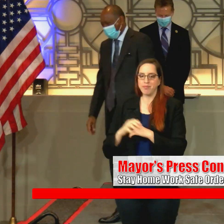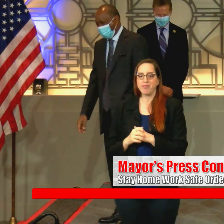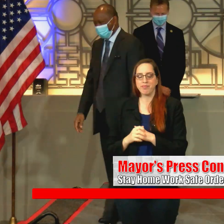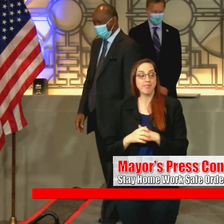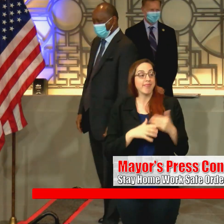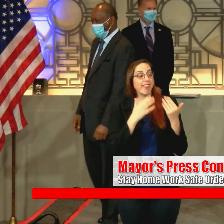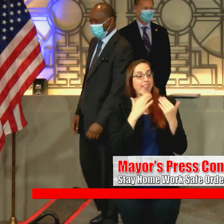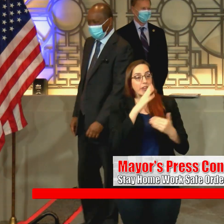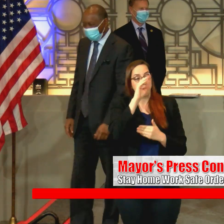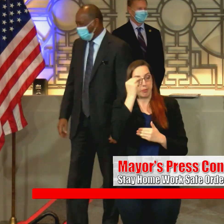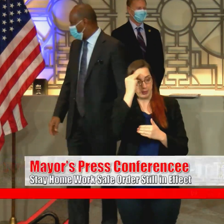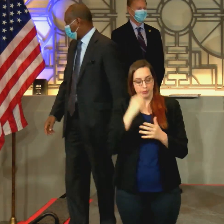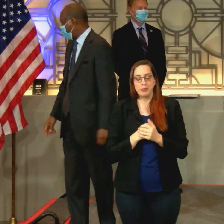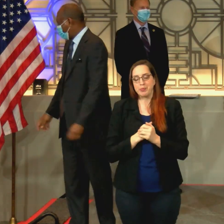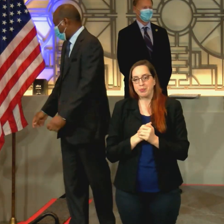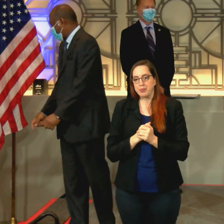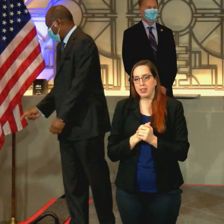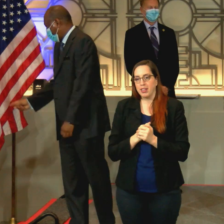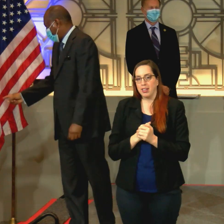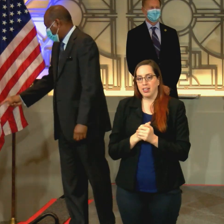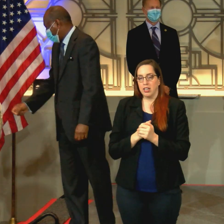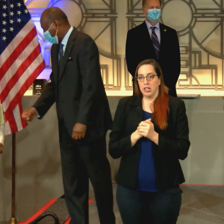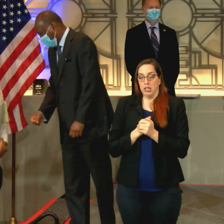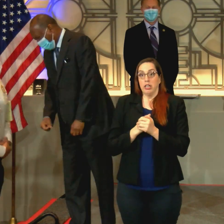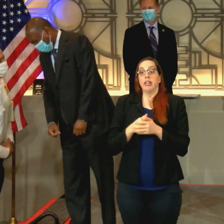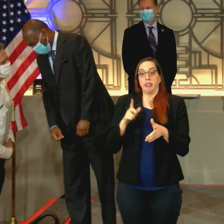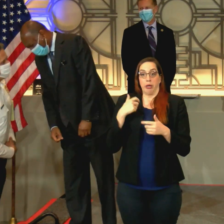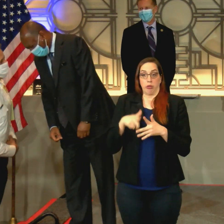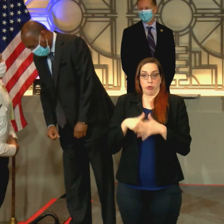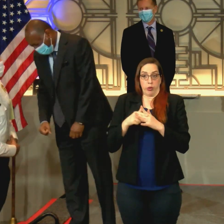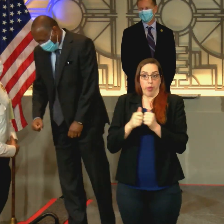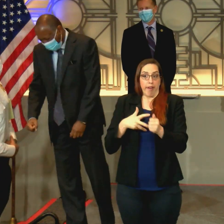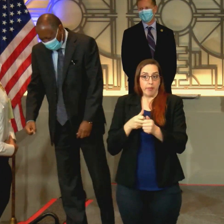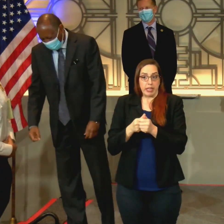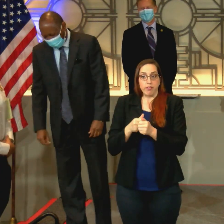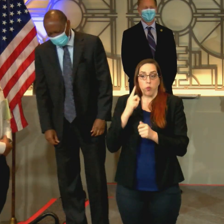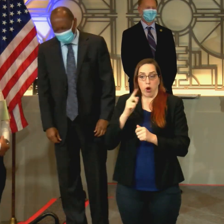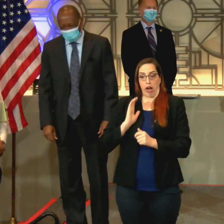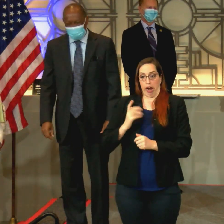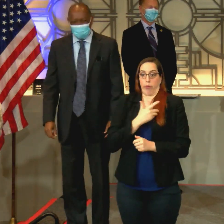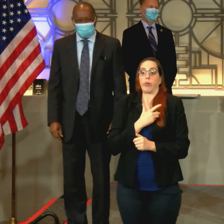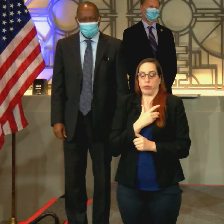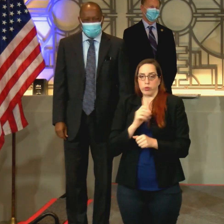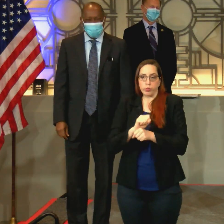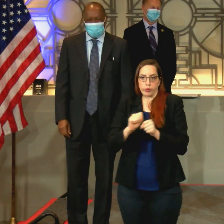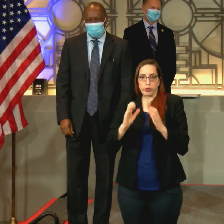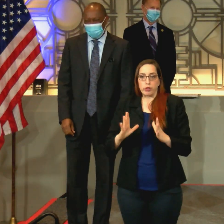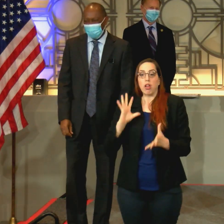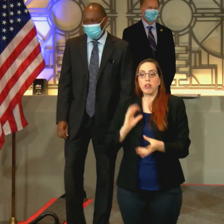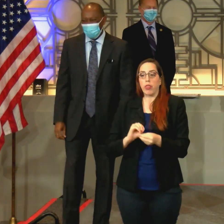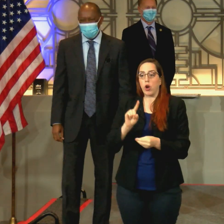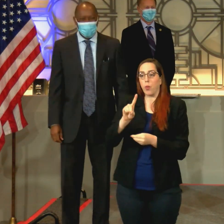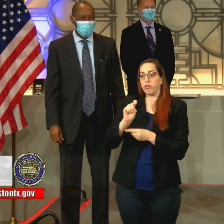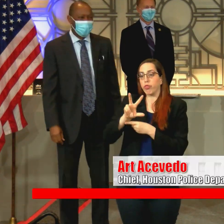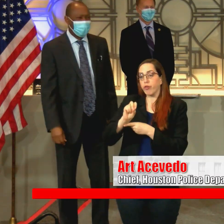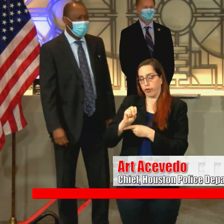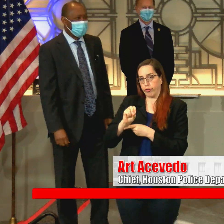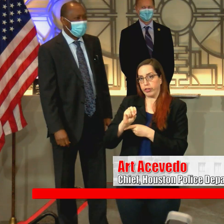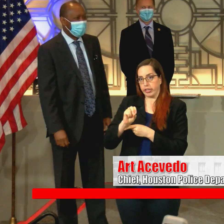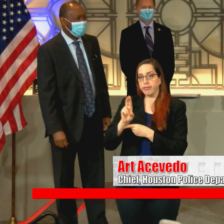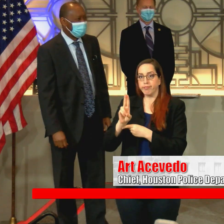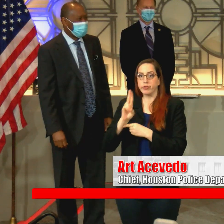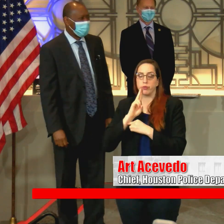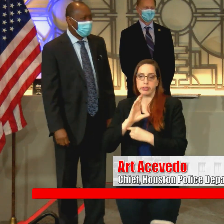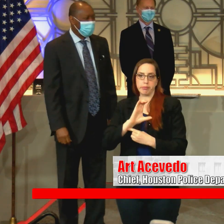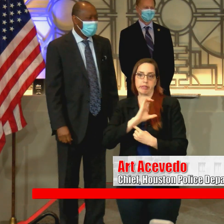Thank you, Mayor. I'm going to start off with the update on our personnel. We have currently 130 Houston